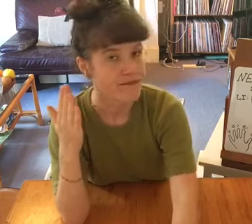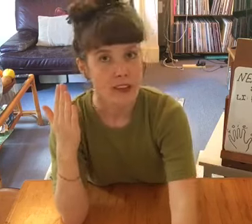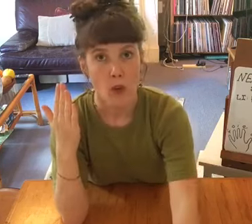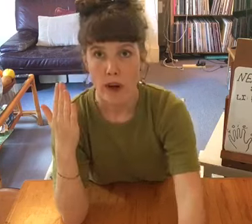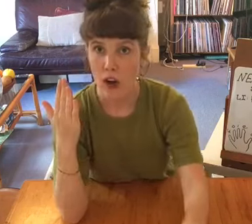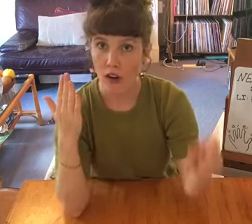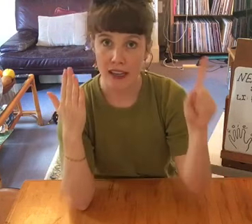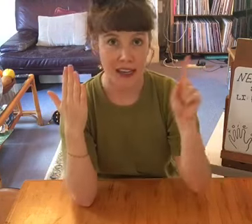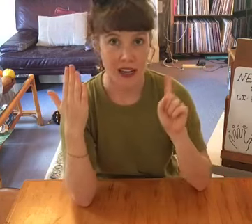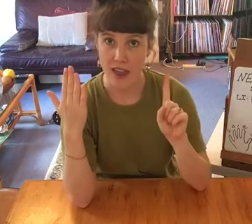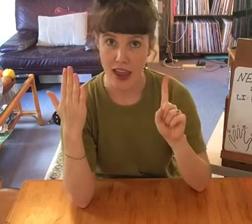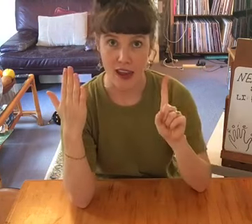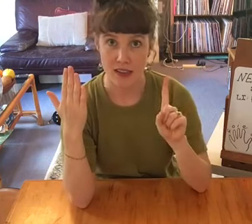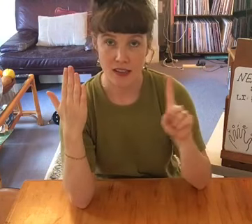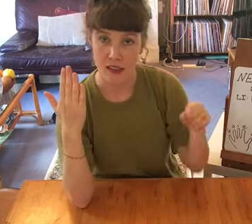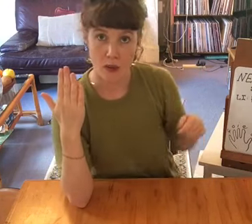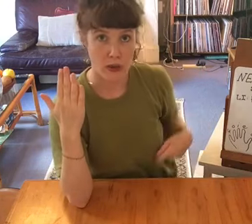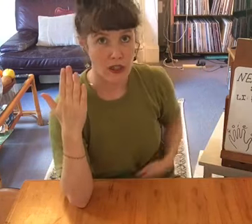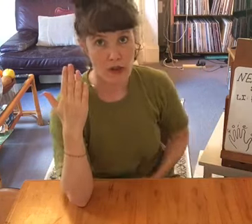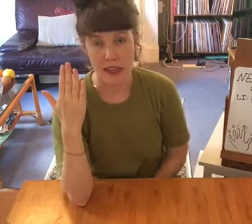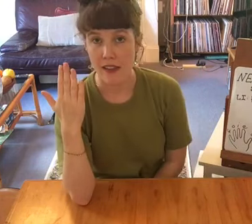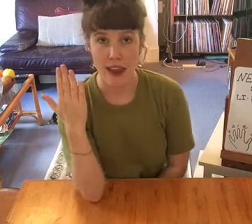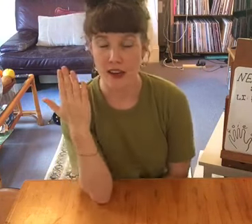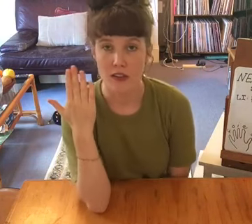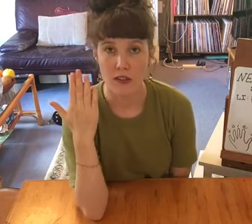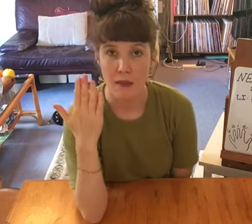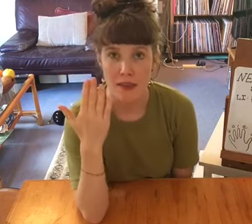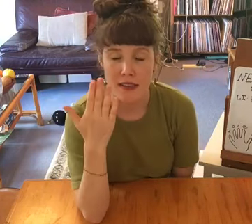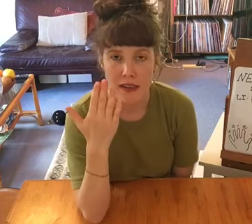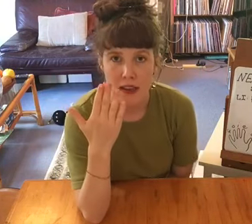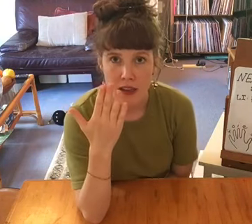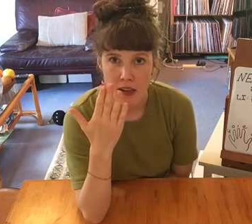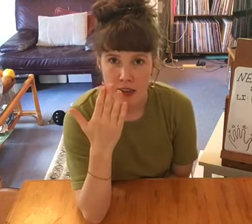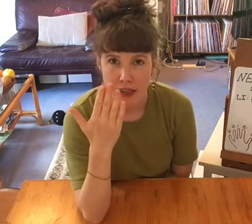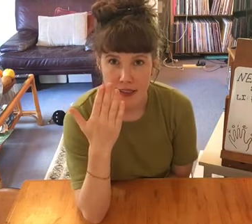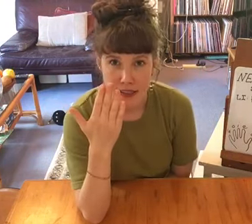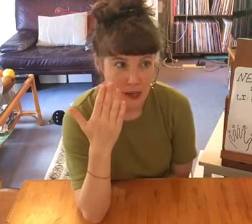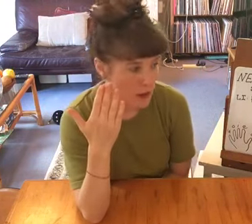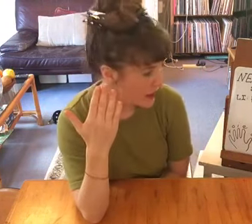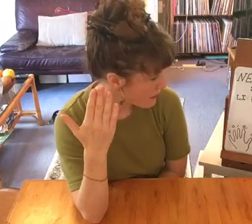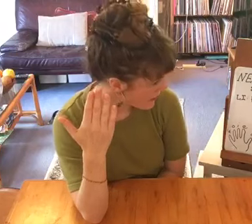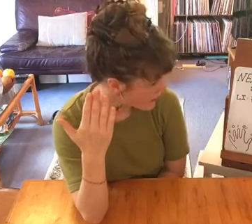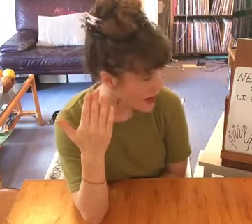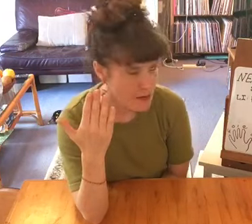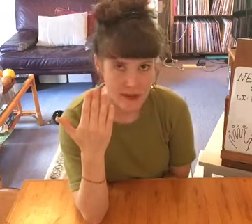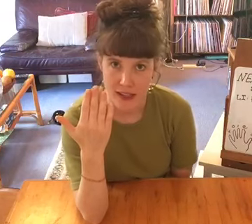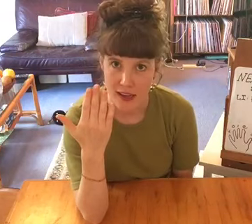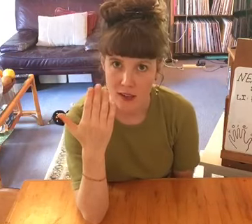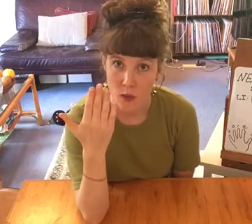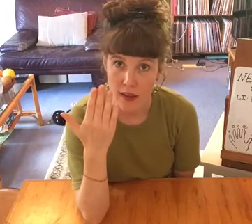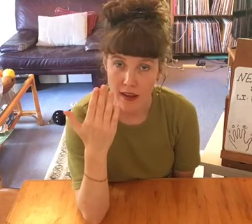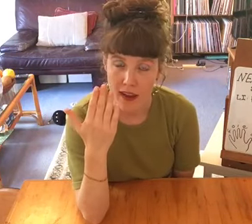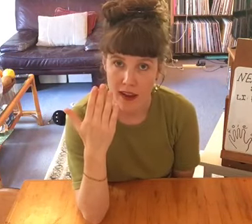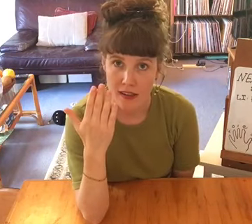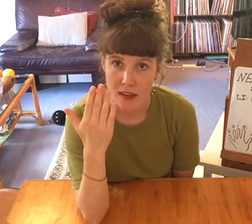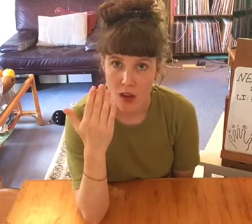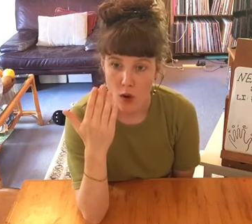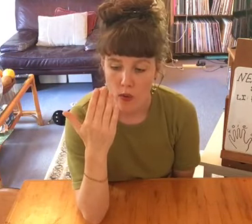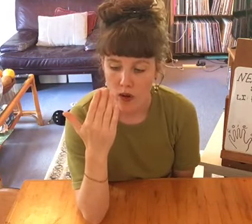We're not going to get another hand. We don't need another hand to do numbers. Instead, we're going to make the shape of a 6 with our hand. We're going to